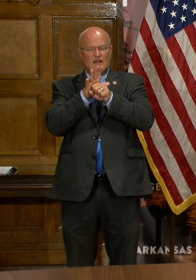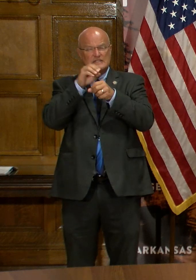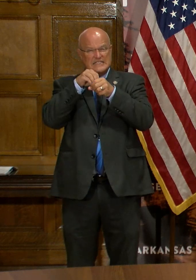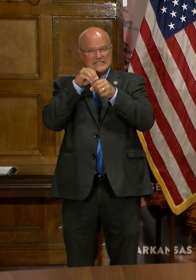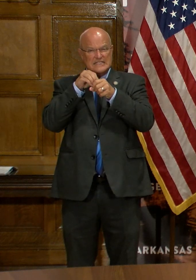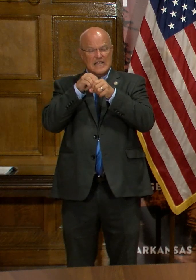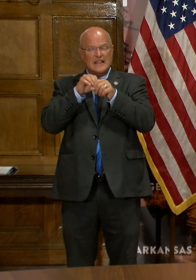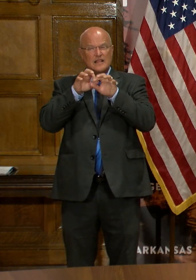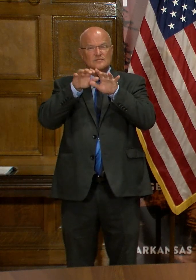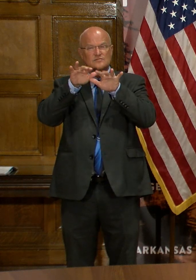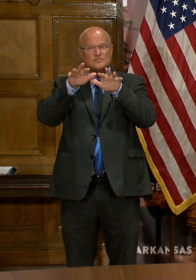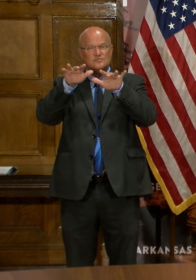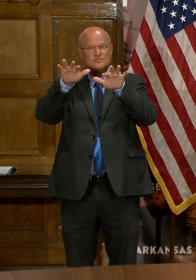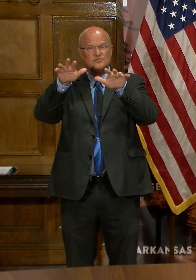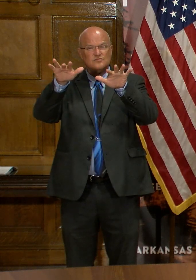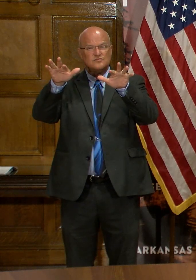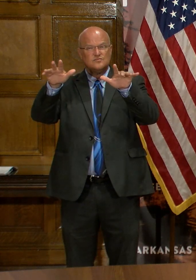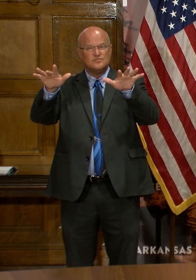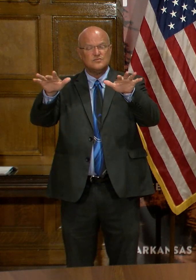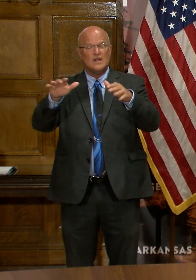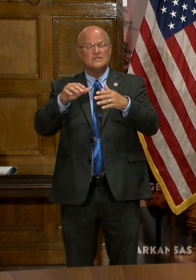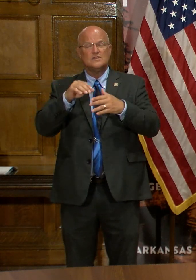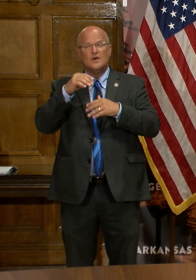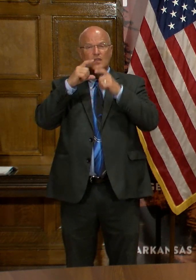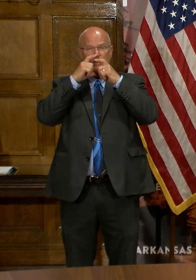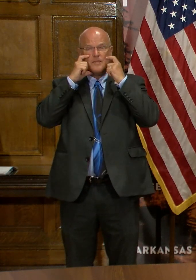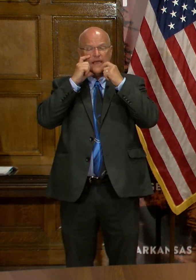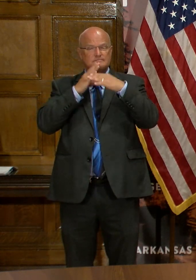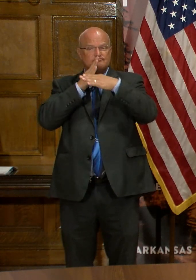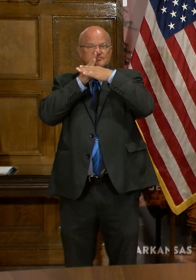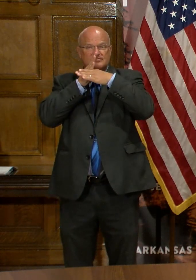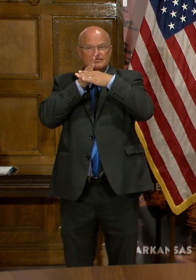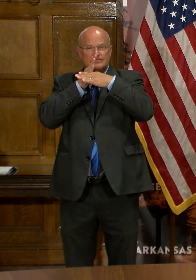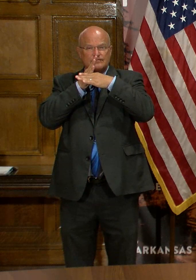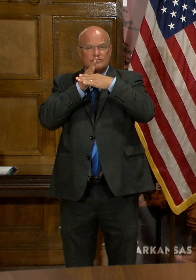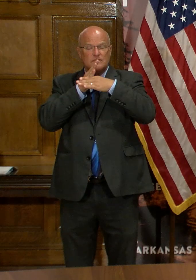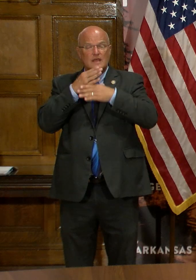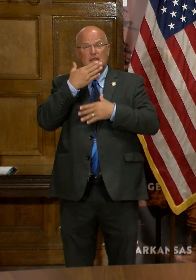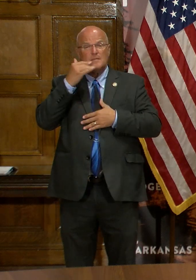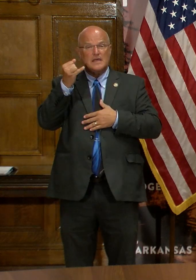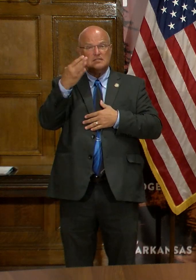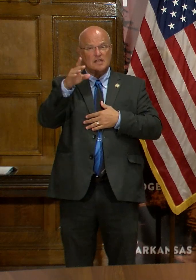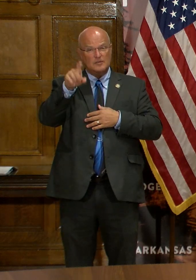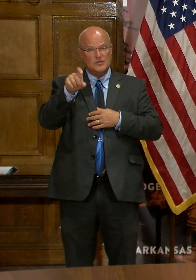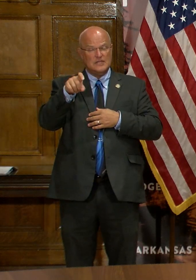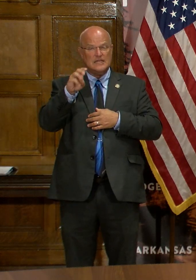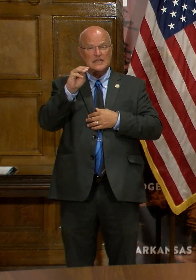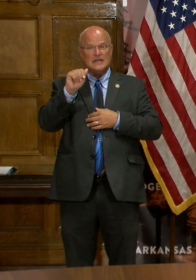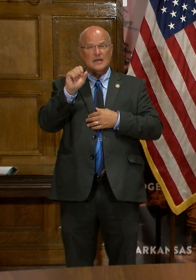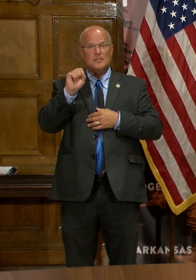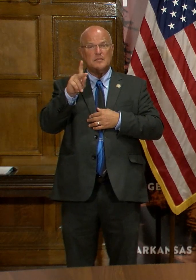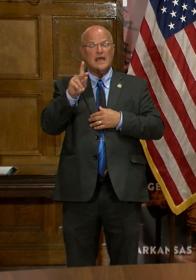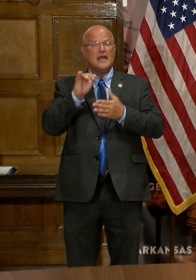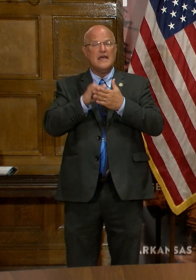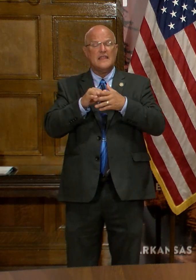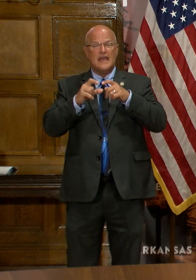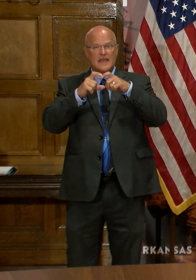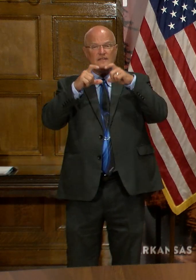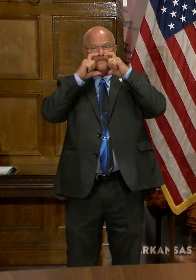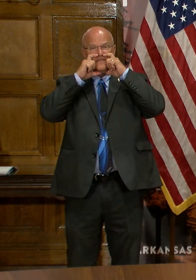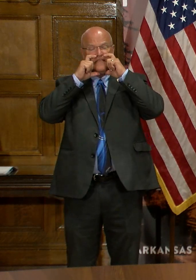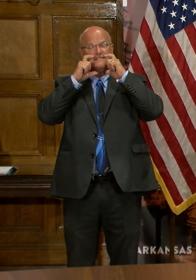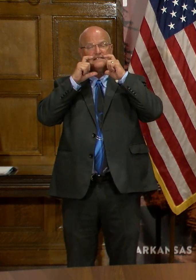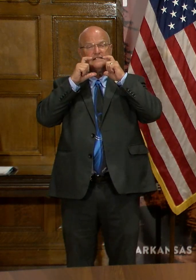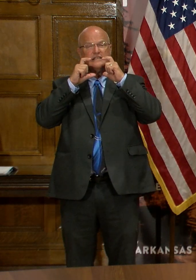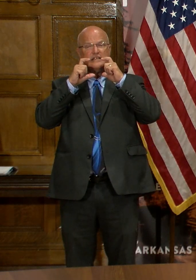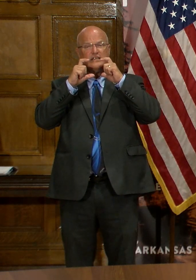stay in the air, and we want this mask to block it. So to do the best job, you need a mask that fits